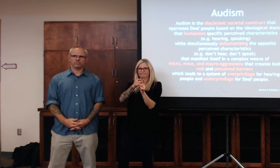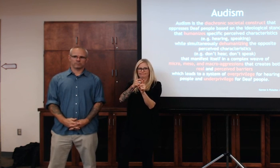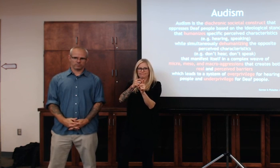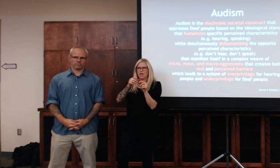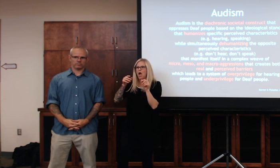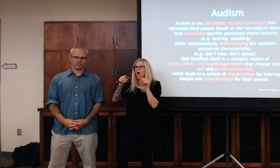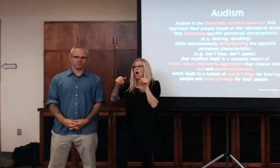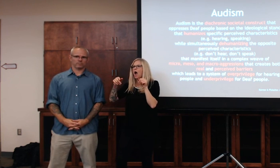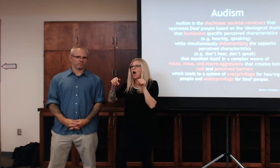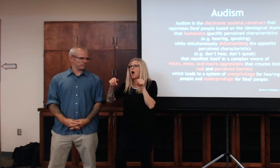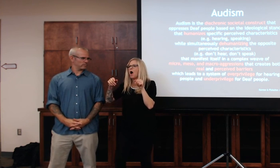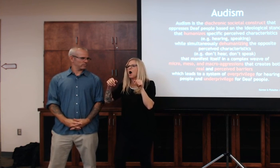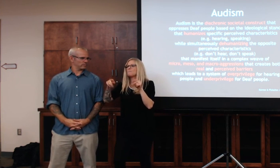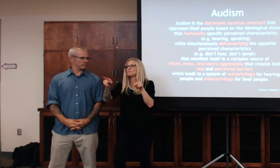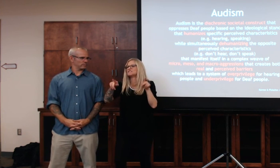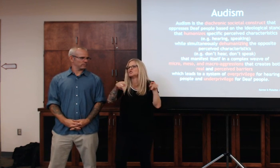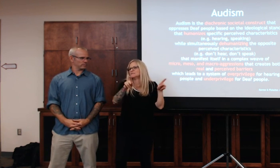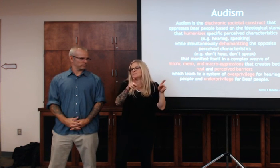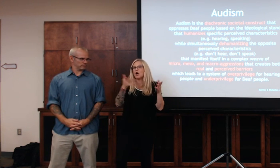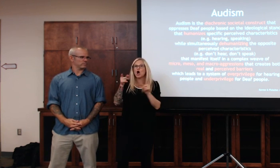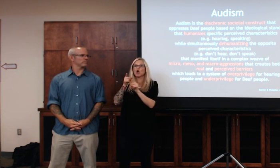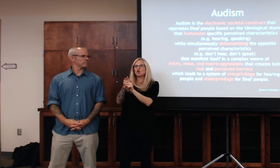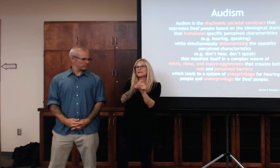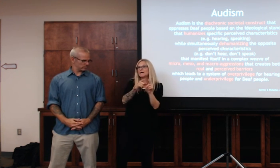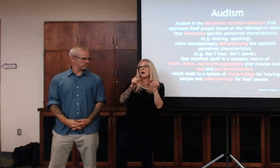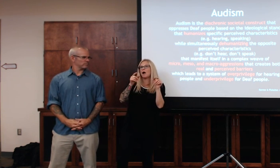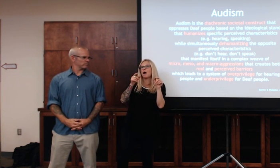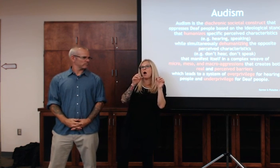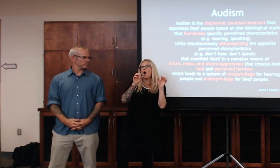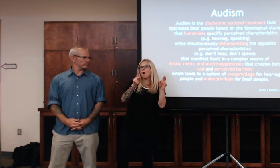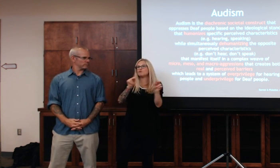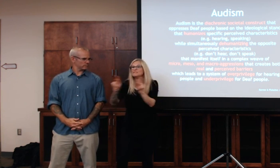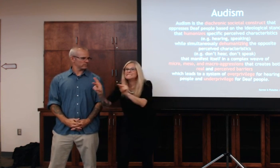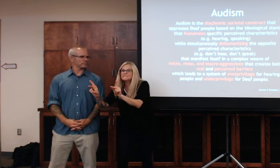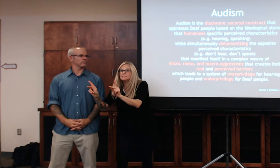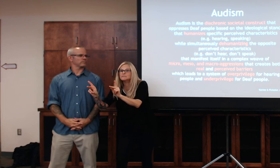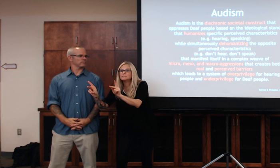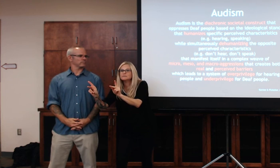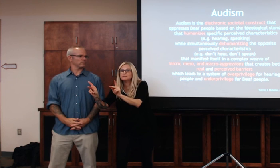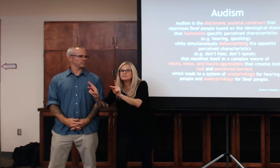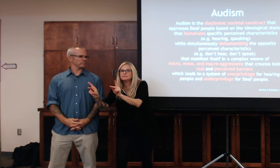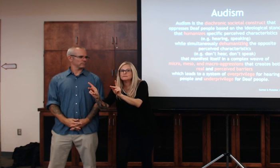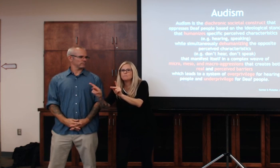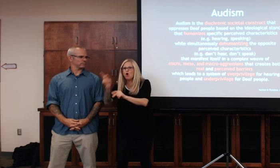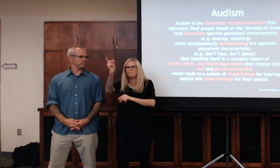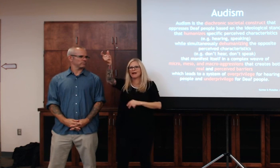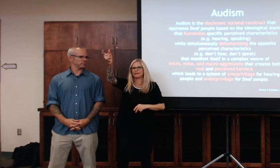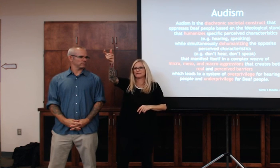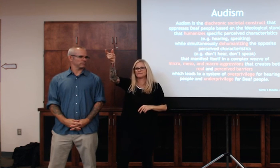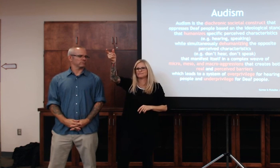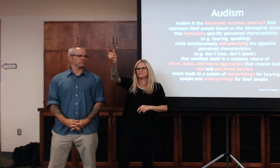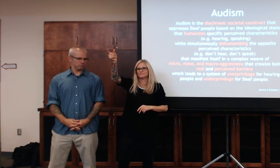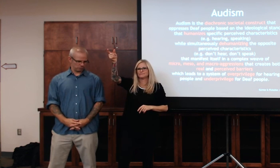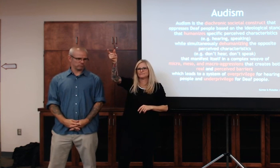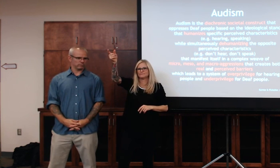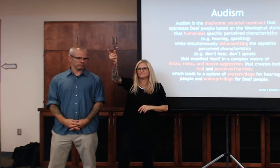things. Different permissions. Certain opportunities. Automatically. Just because they can